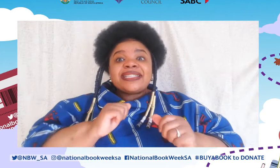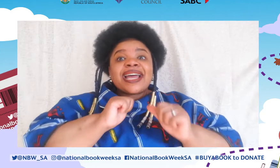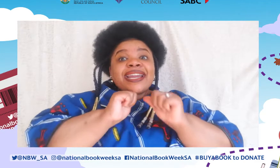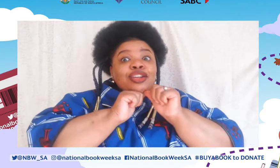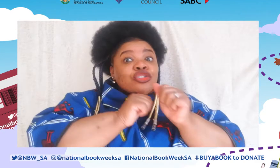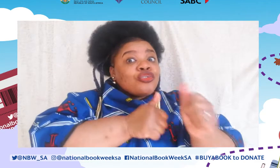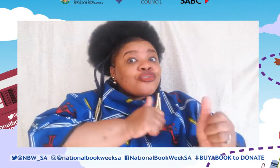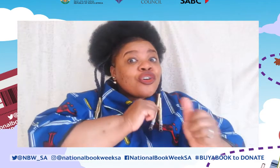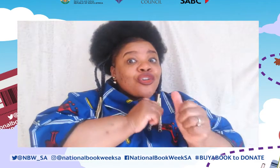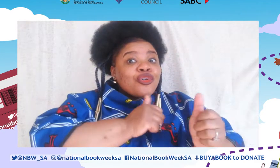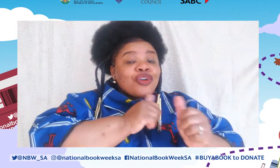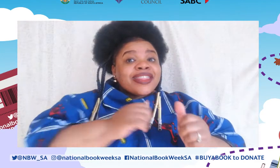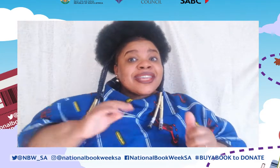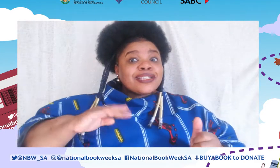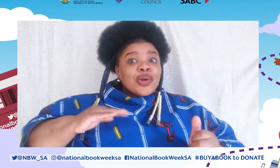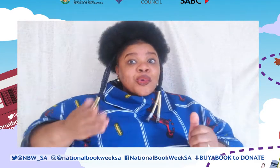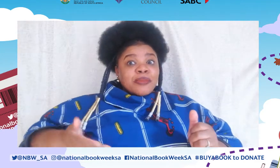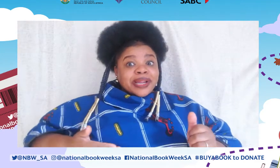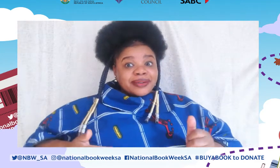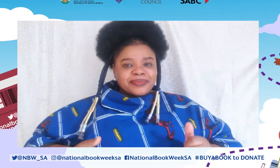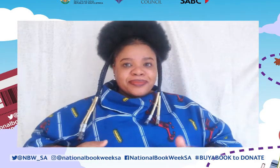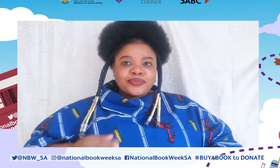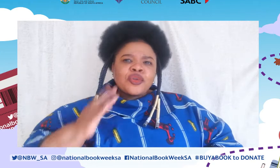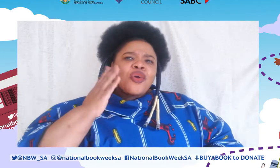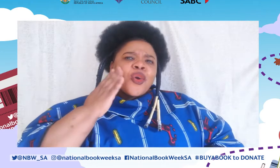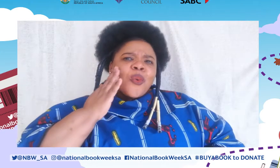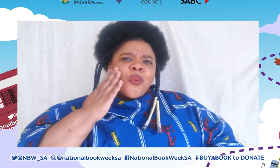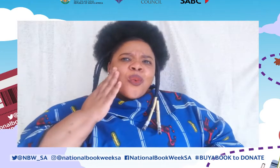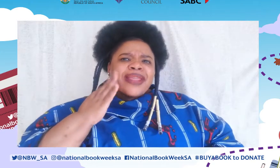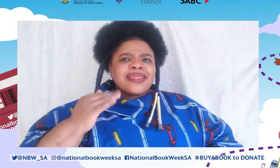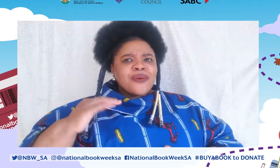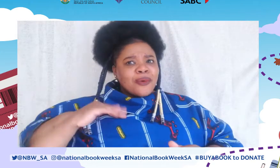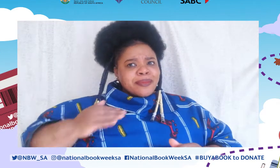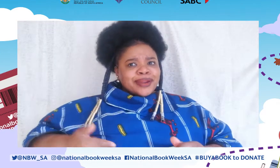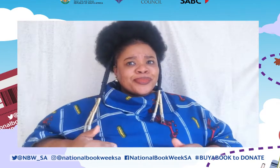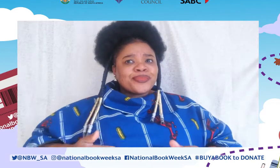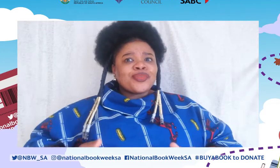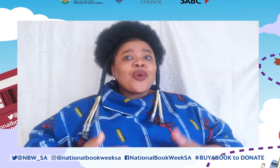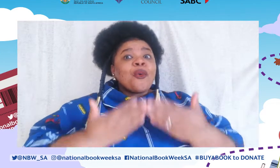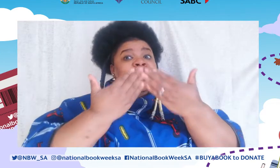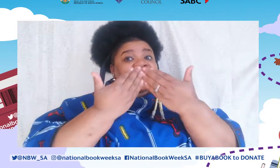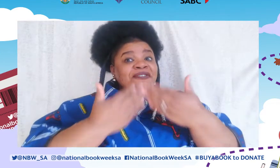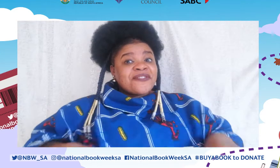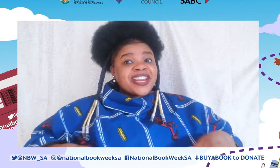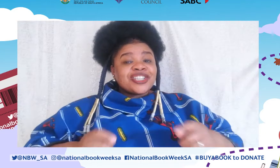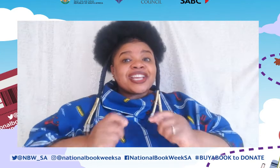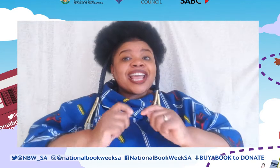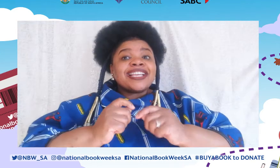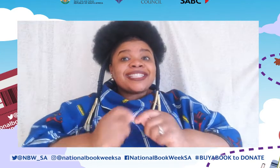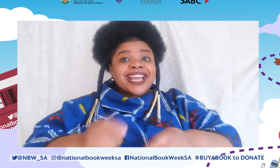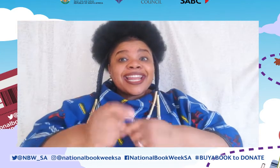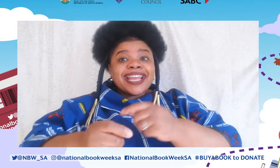He decided to follow this woman. When the woman was